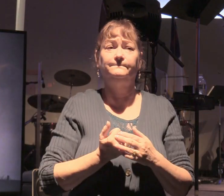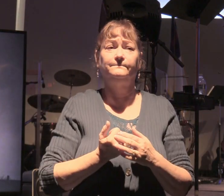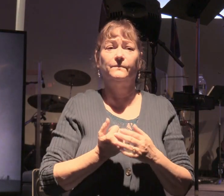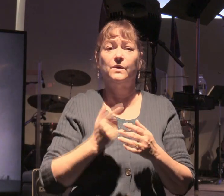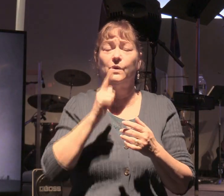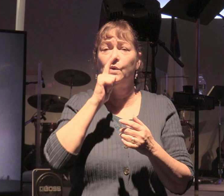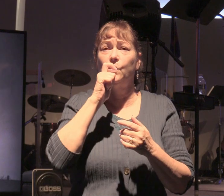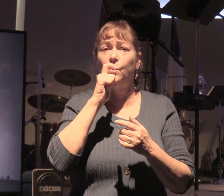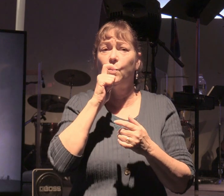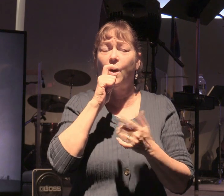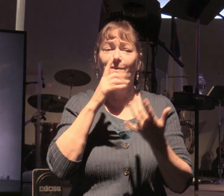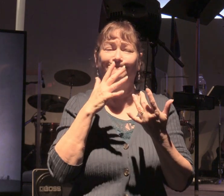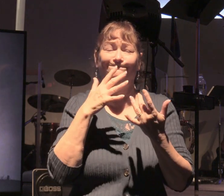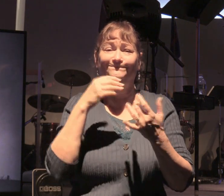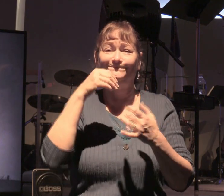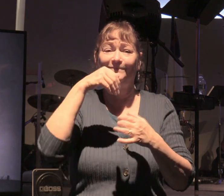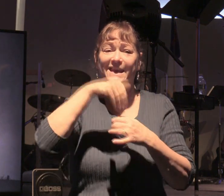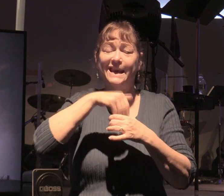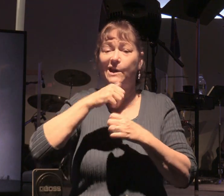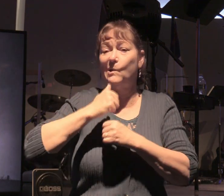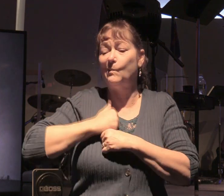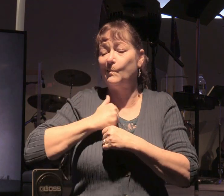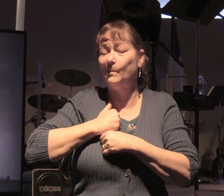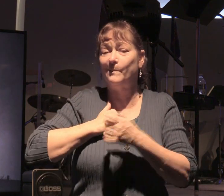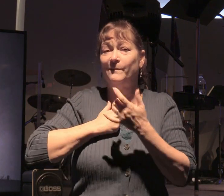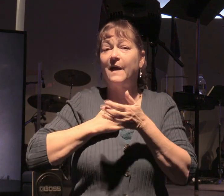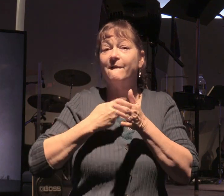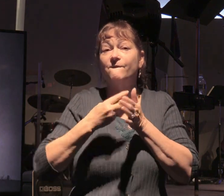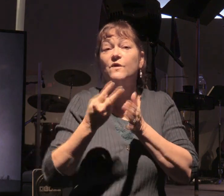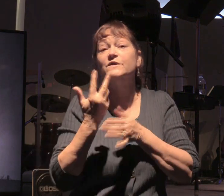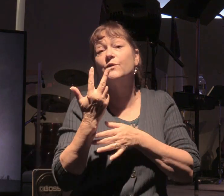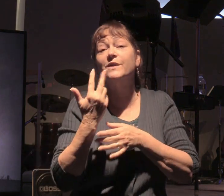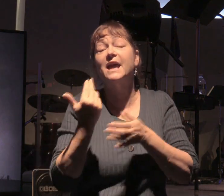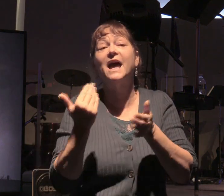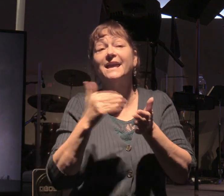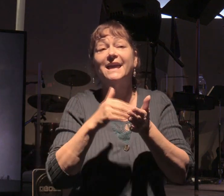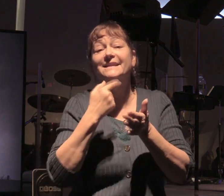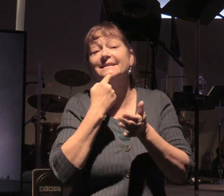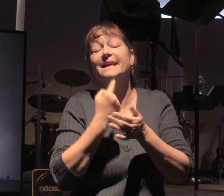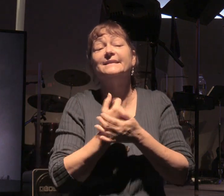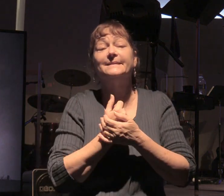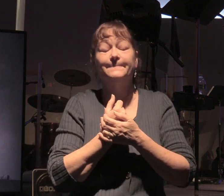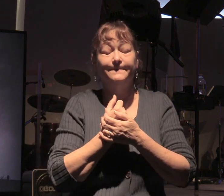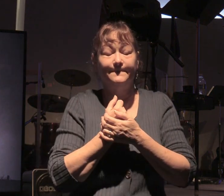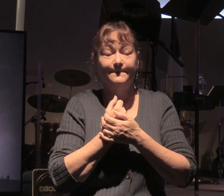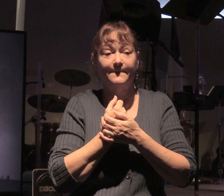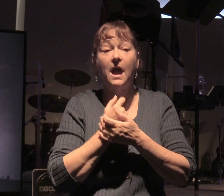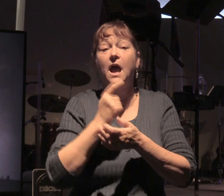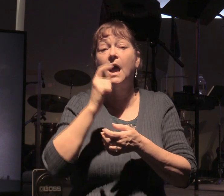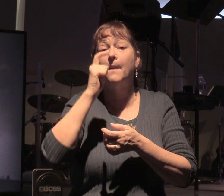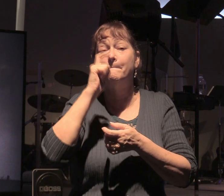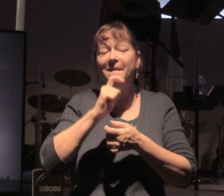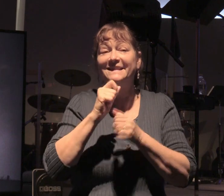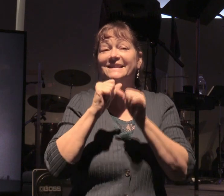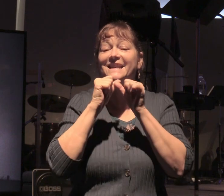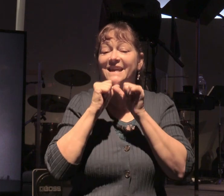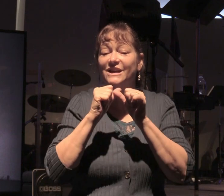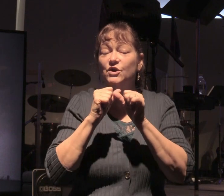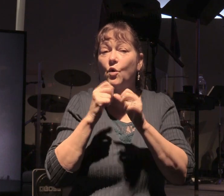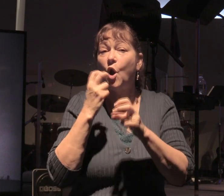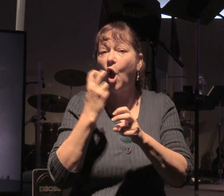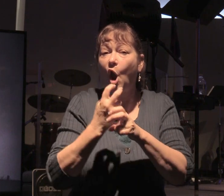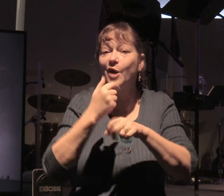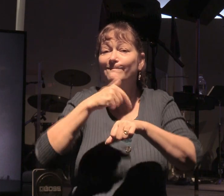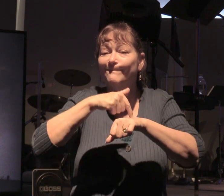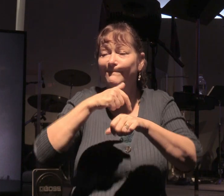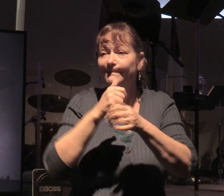are enlisted troops? Verse 3 again says, "Must endure